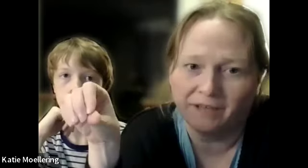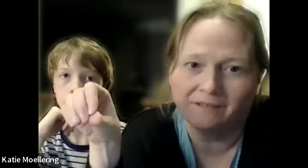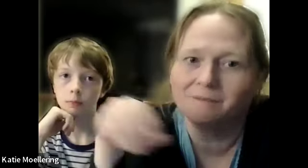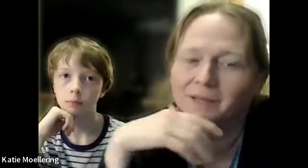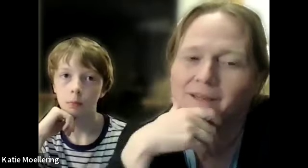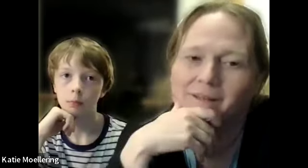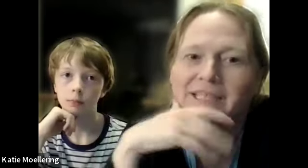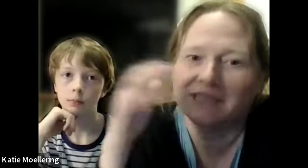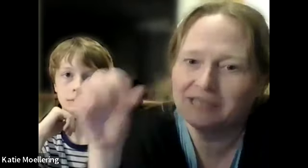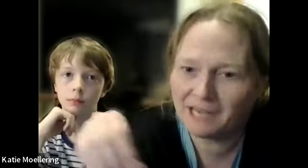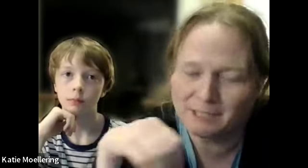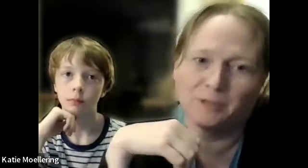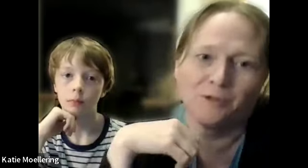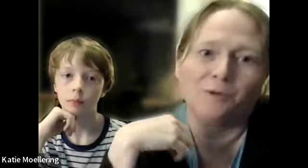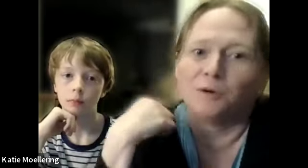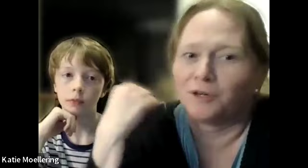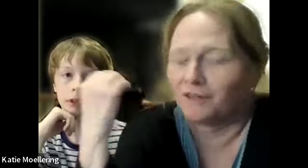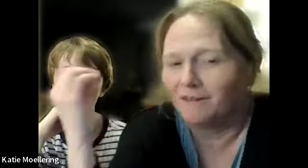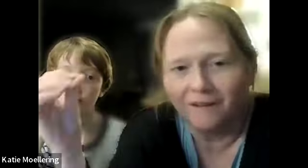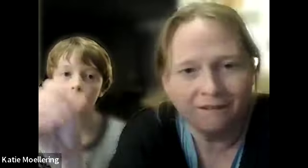specific, like an incident at a hospital, or